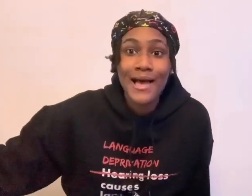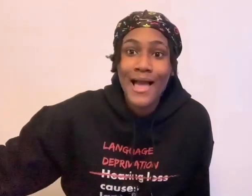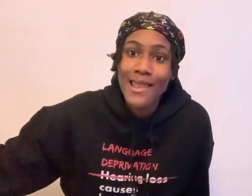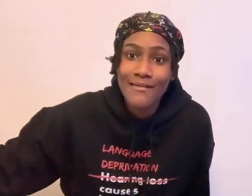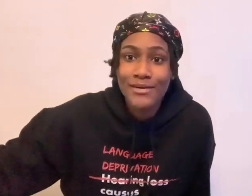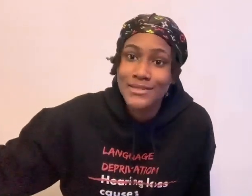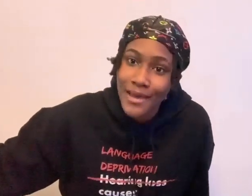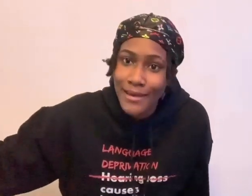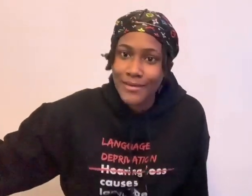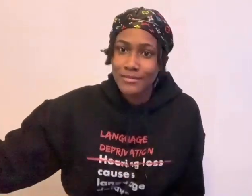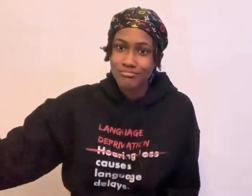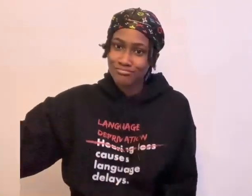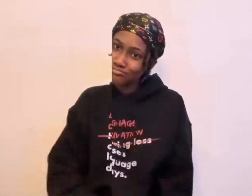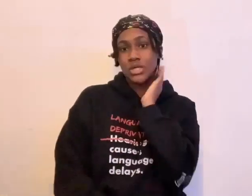of a thing. Okay, so